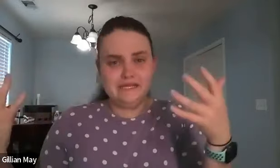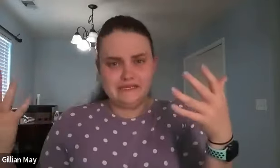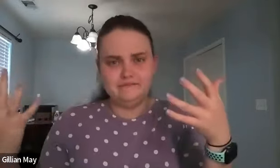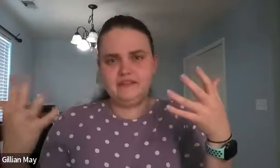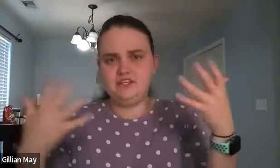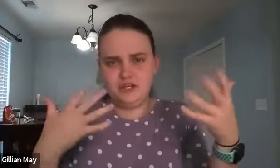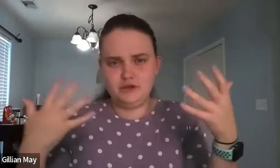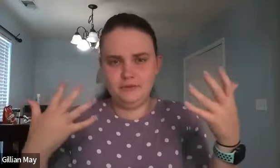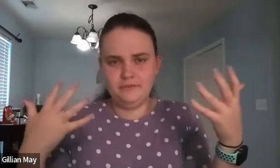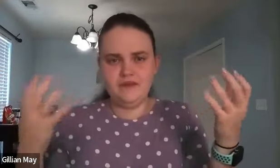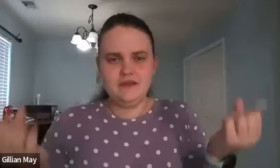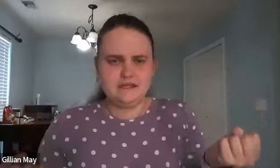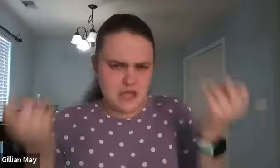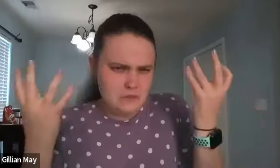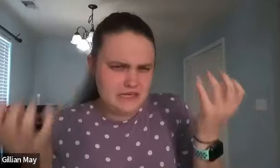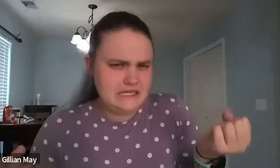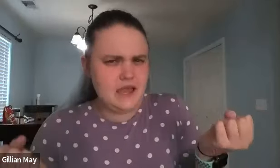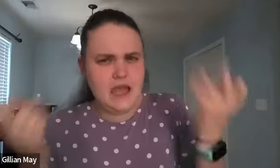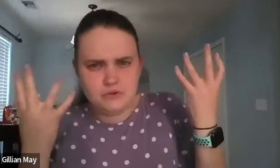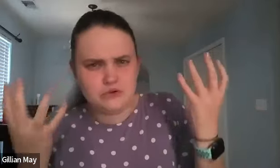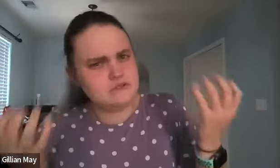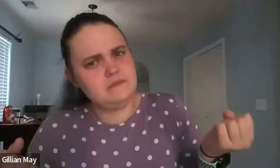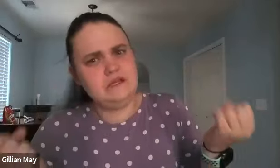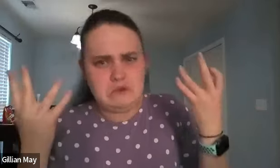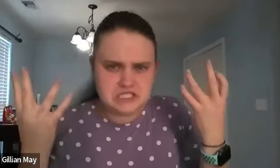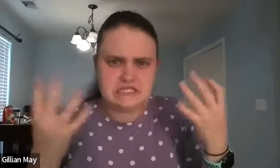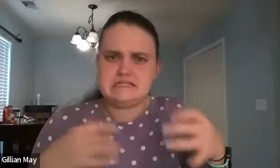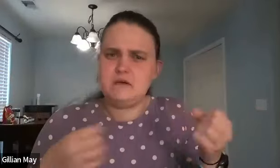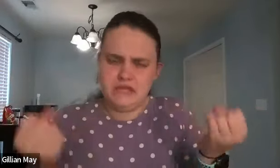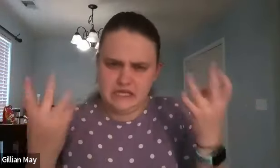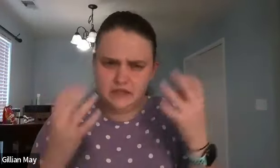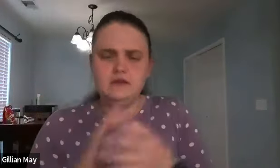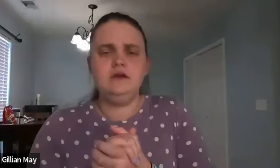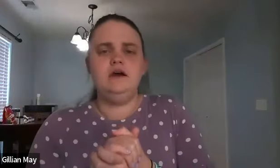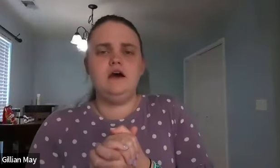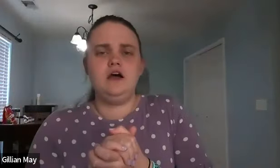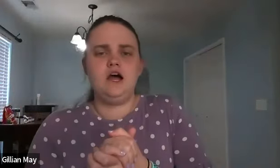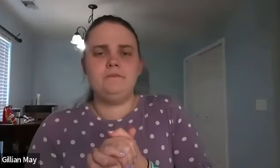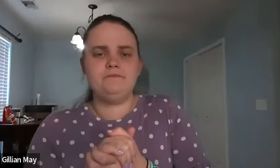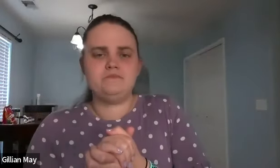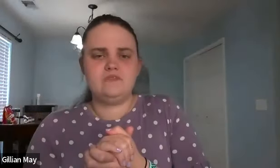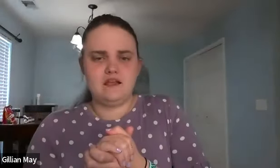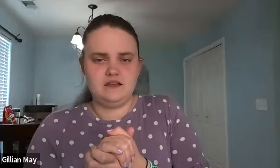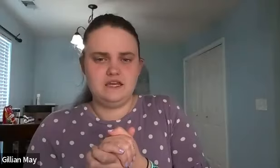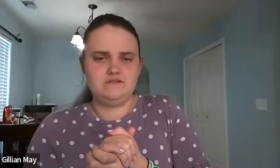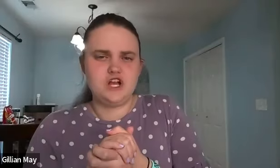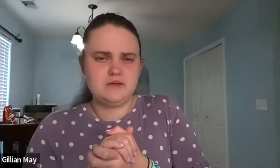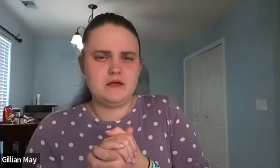many? Like, so how many apples, how many oranges, how many? That kind of thing. If you're talking about like